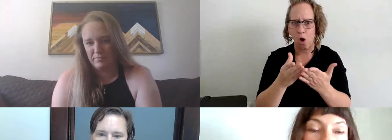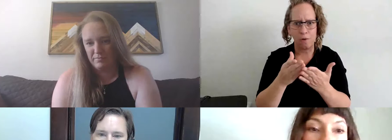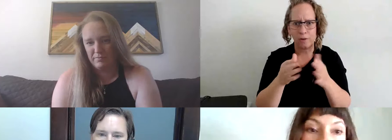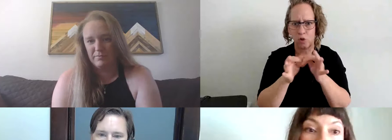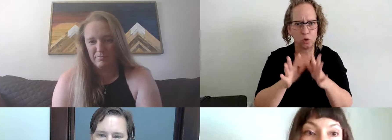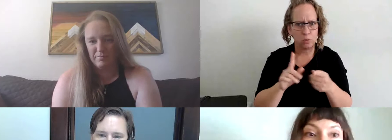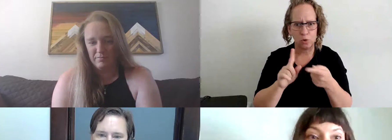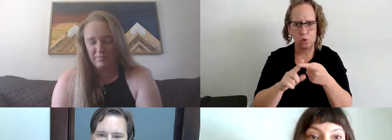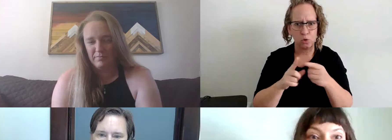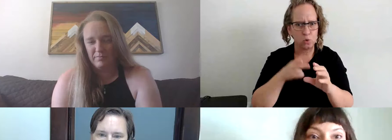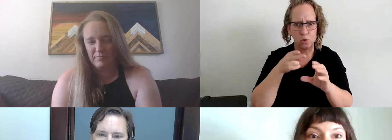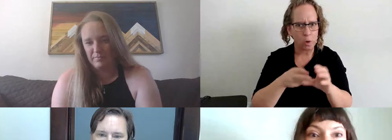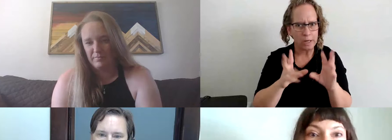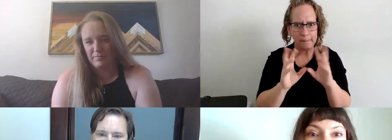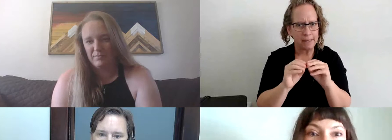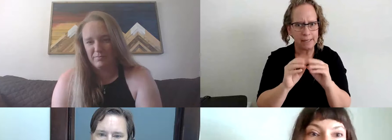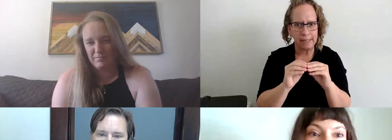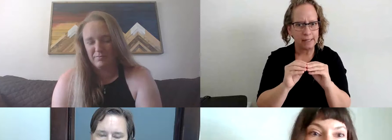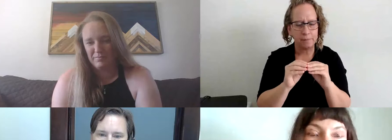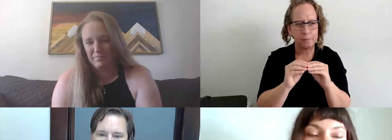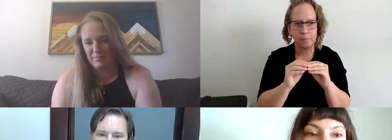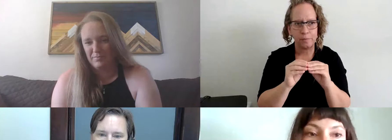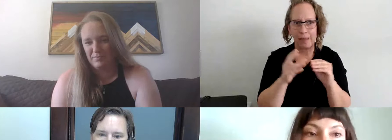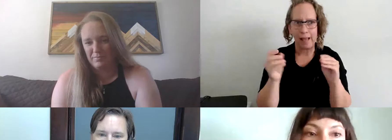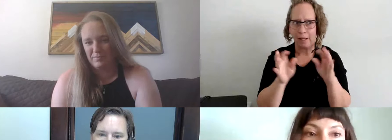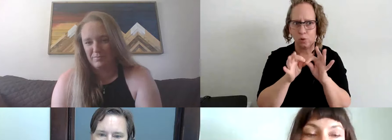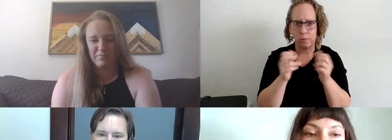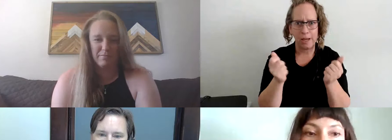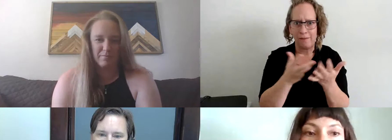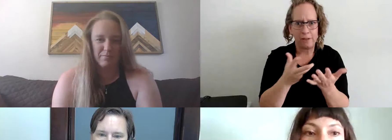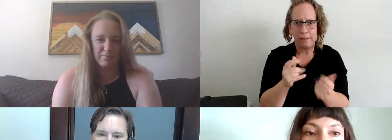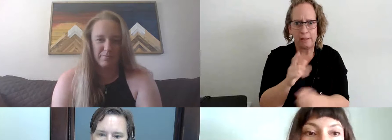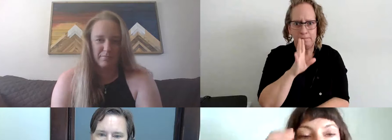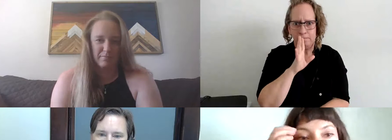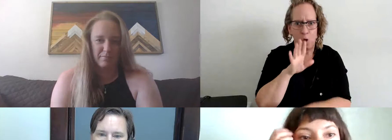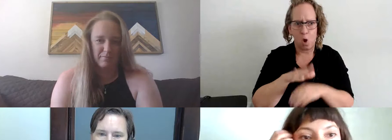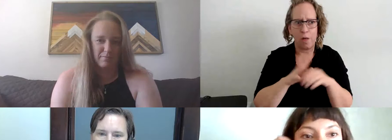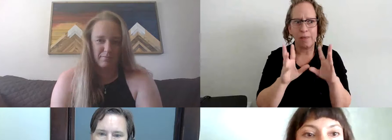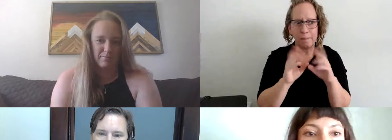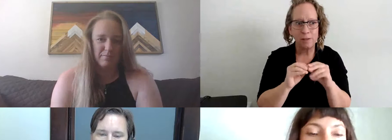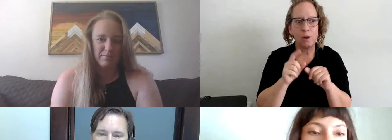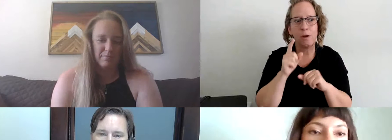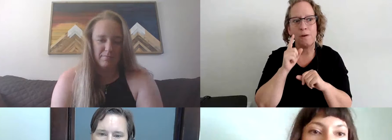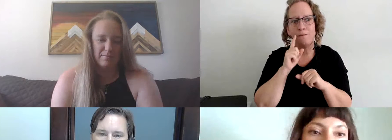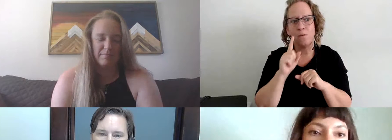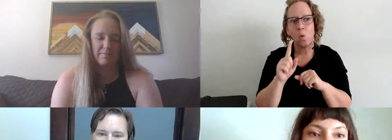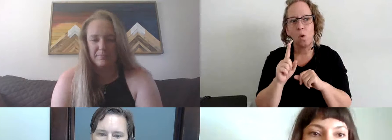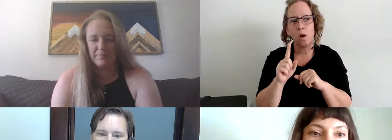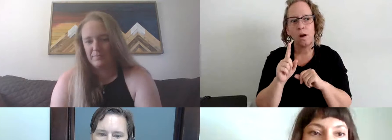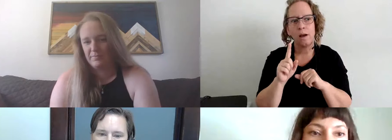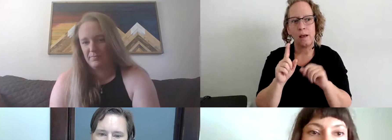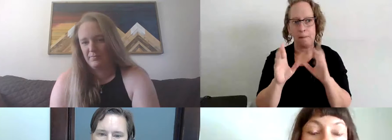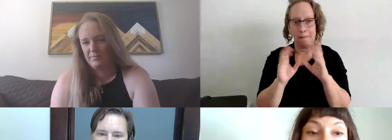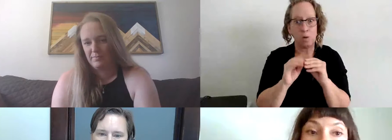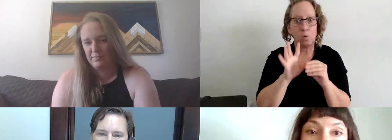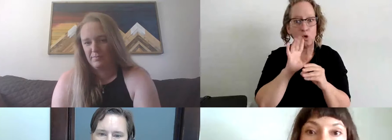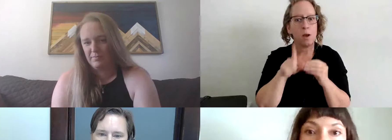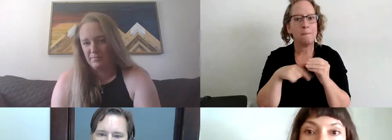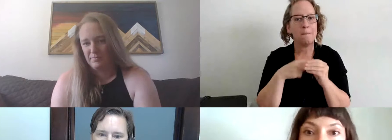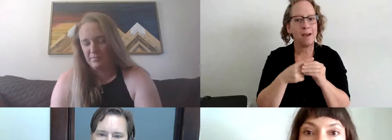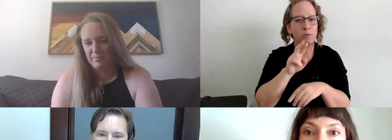to join a meeting and interpret everything that's being said on the meeting. So for meeting, we would be talking about